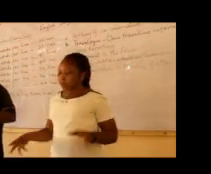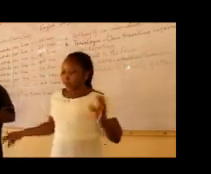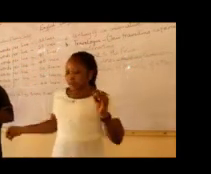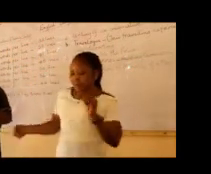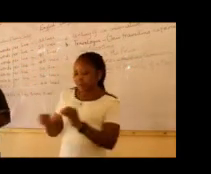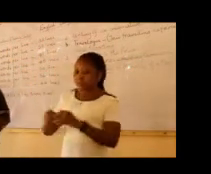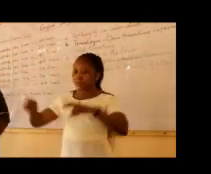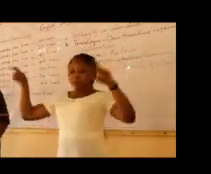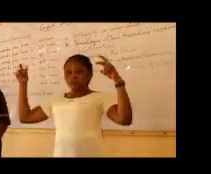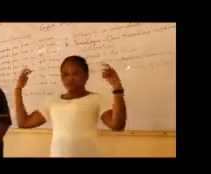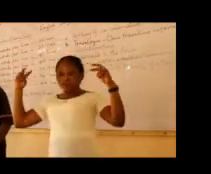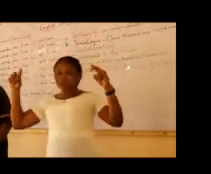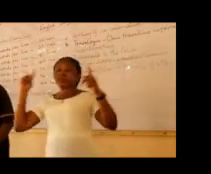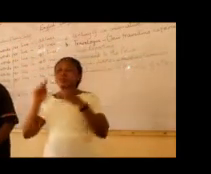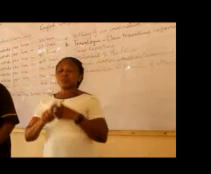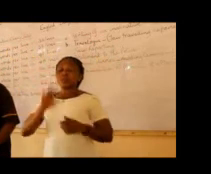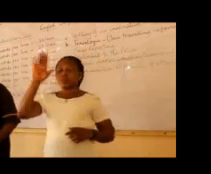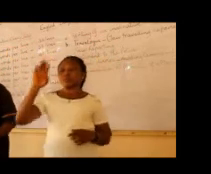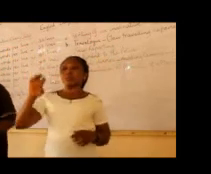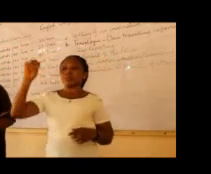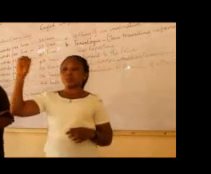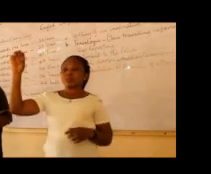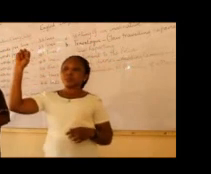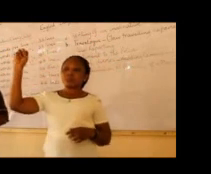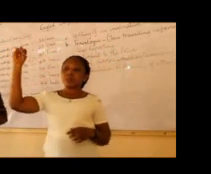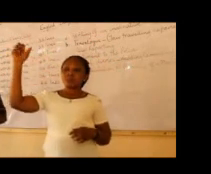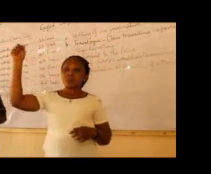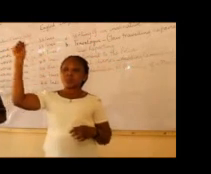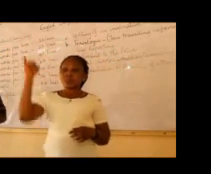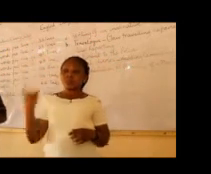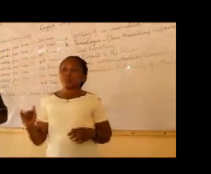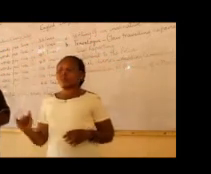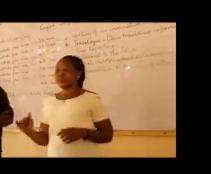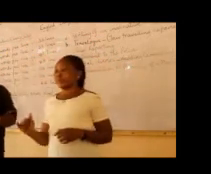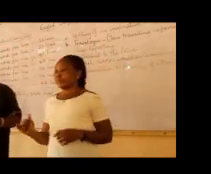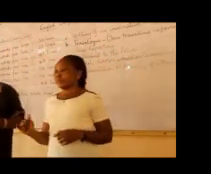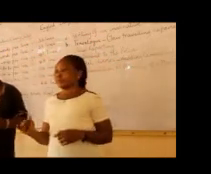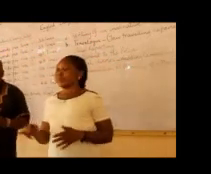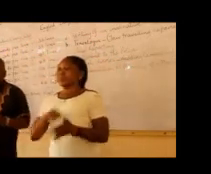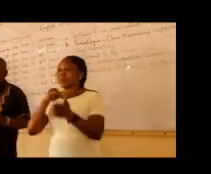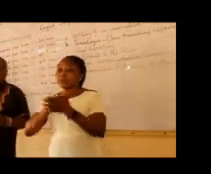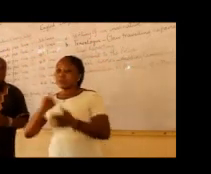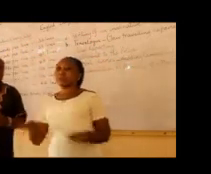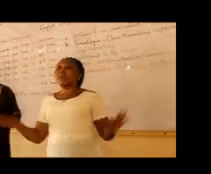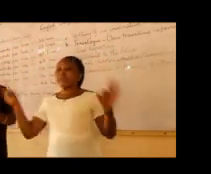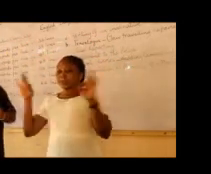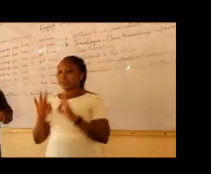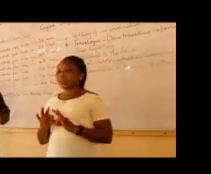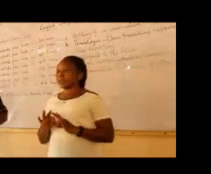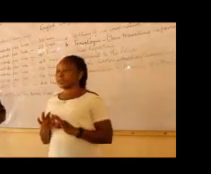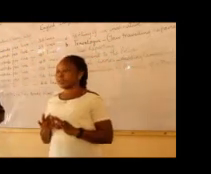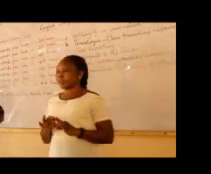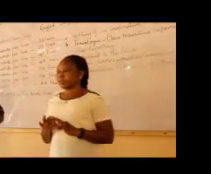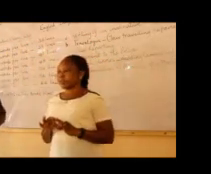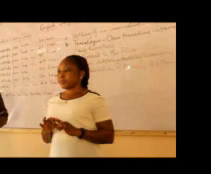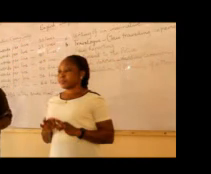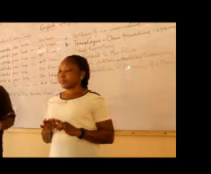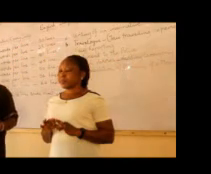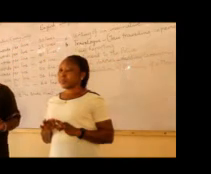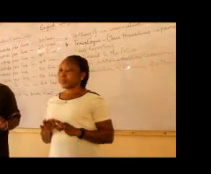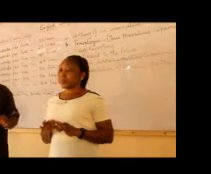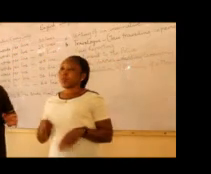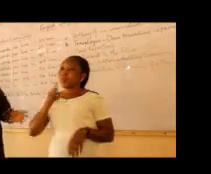title to your essay. That's important. Absence of